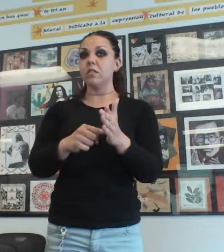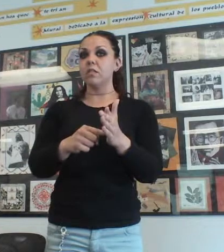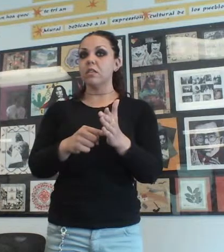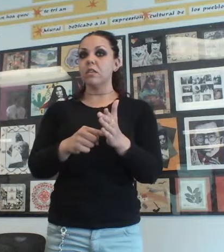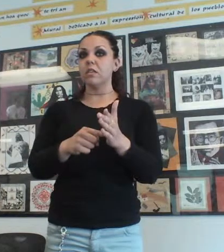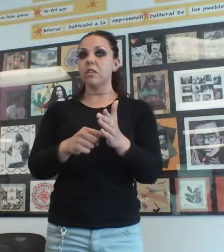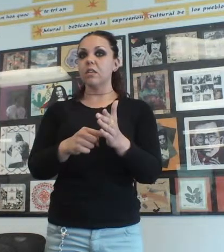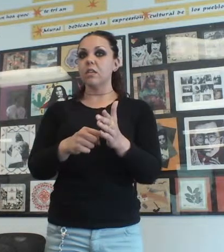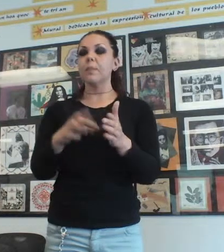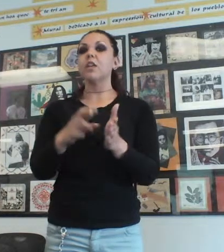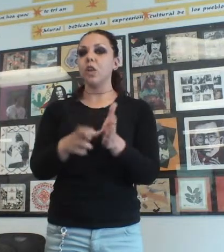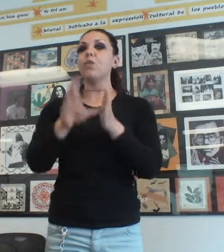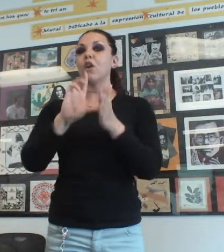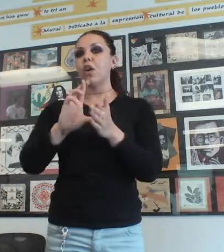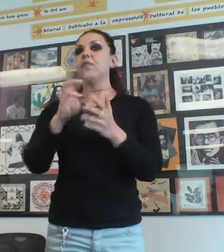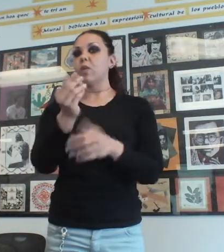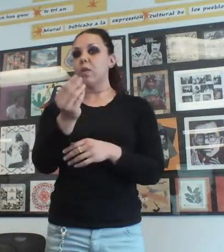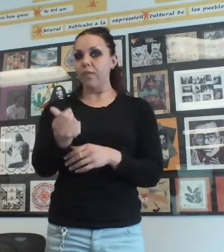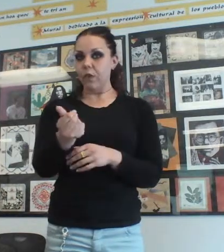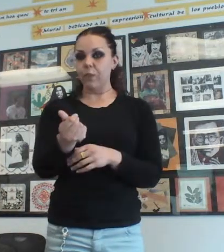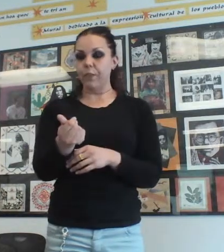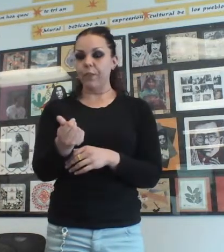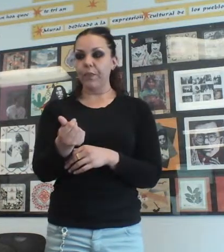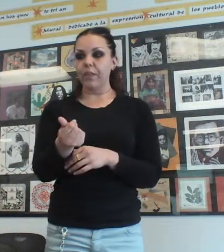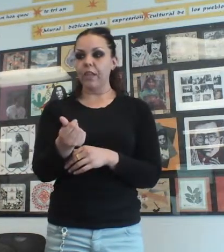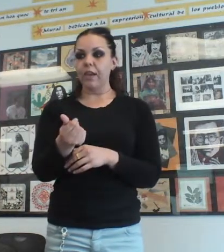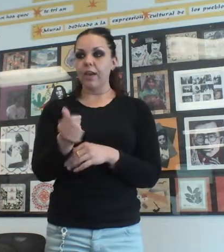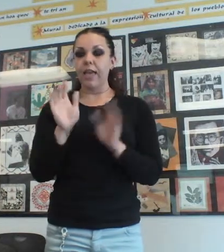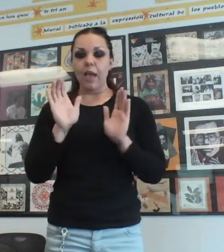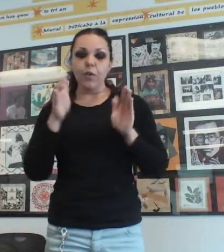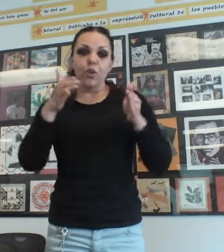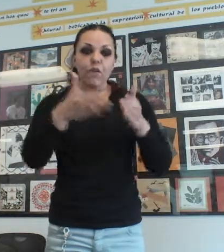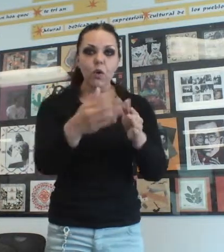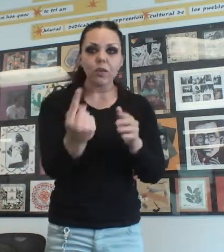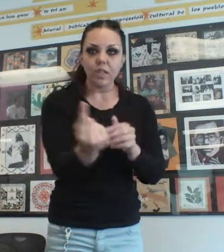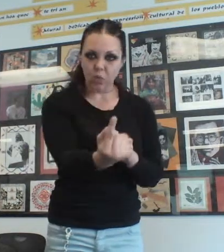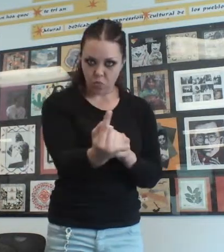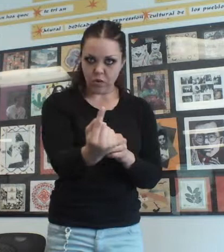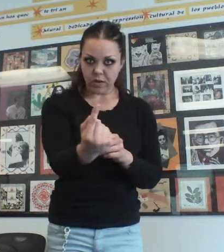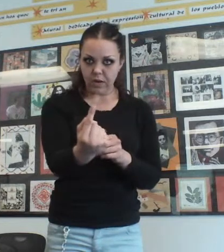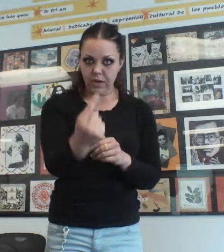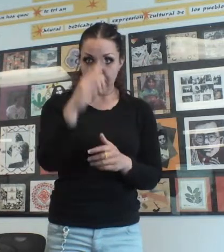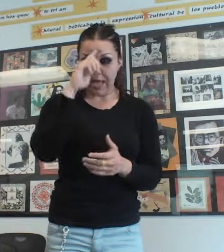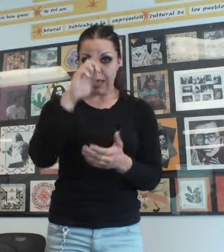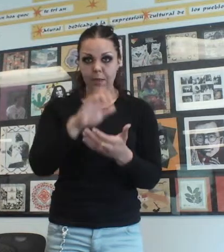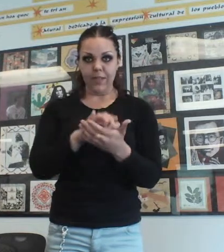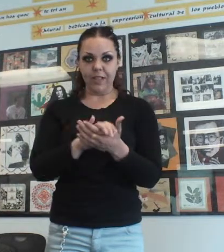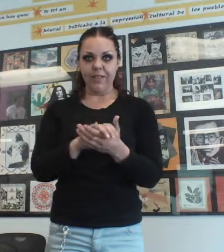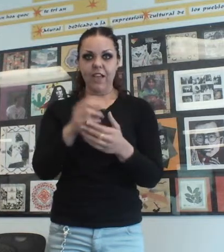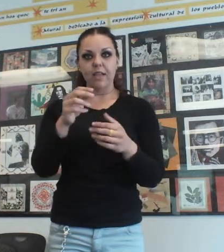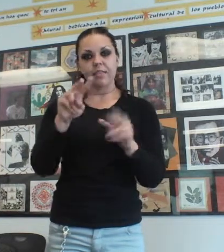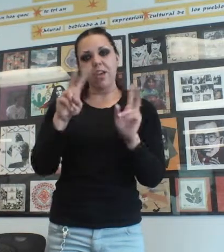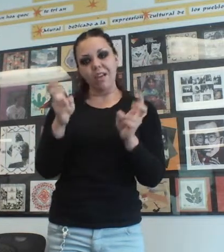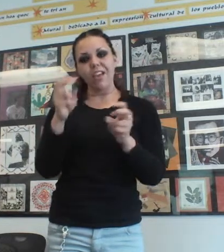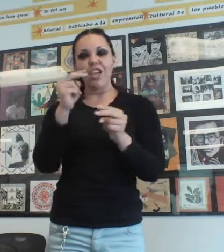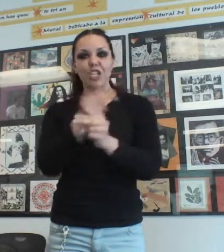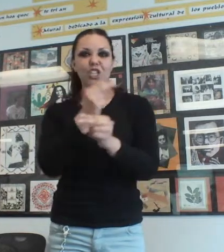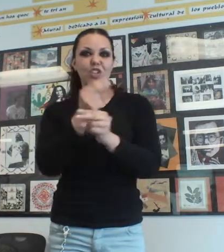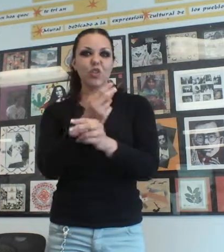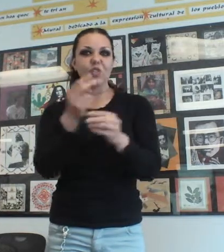a couple of them for you. We're going to zone in on just one that I think is the most user-friendly, yet still the most